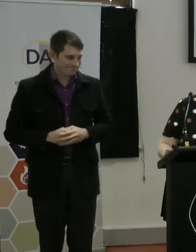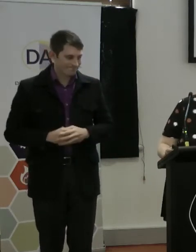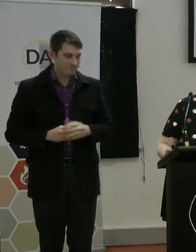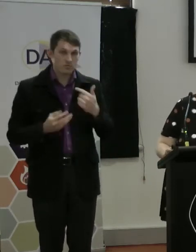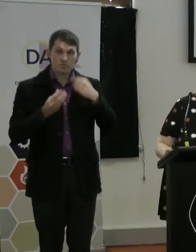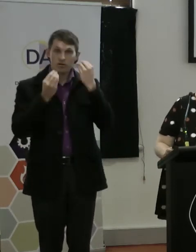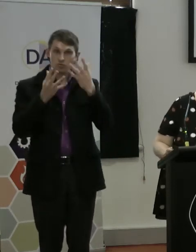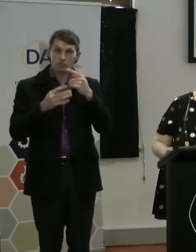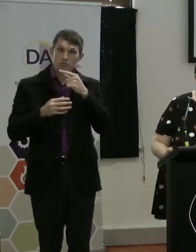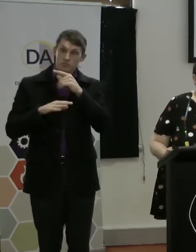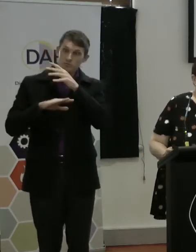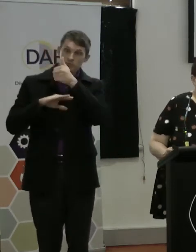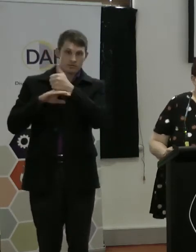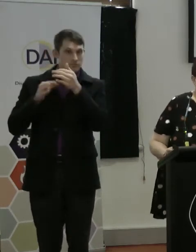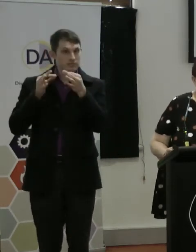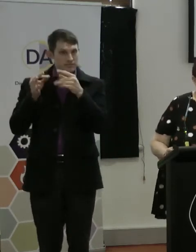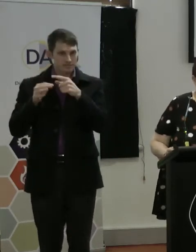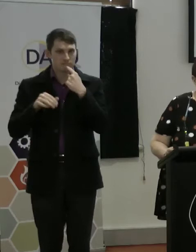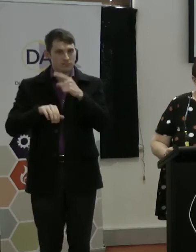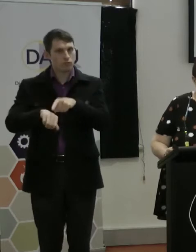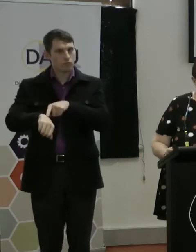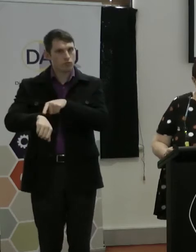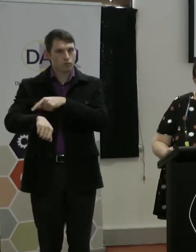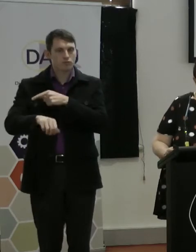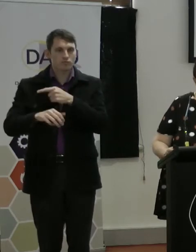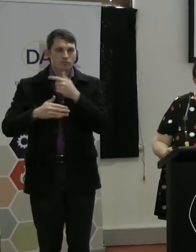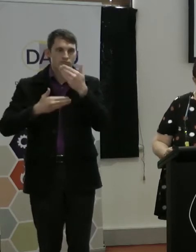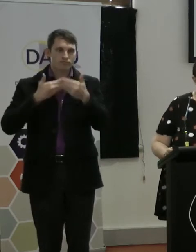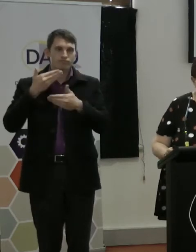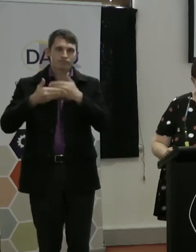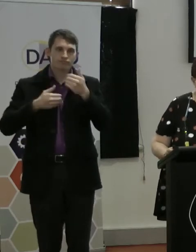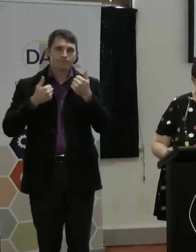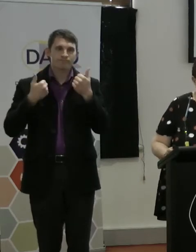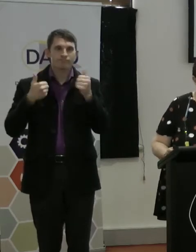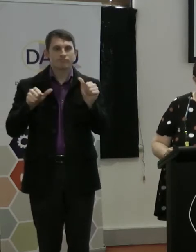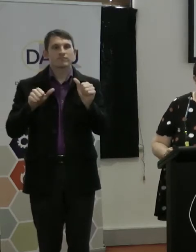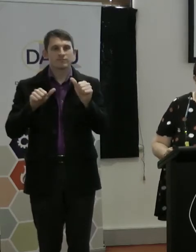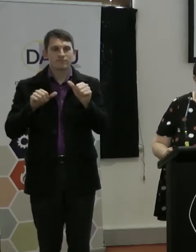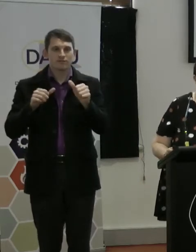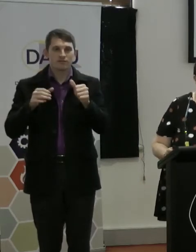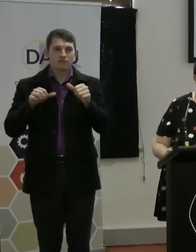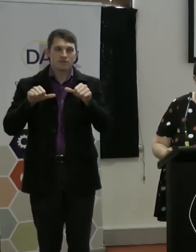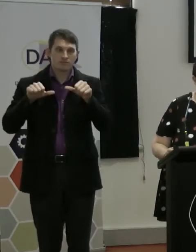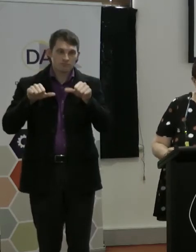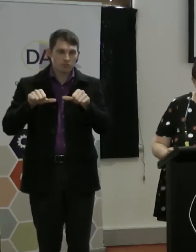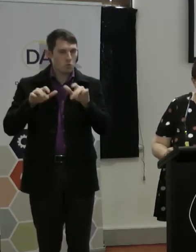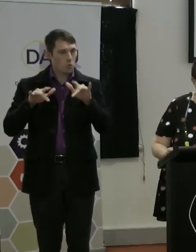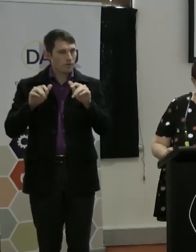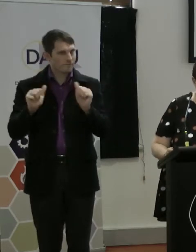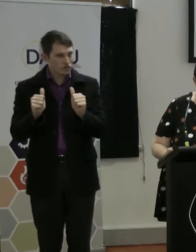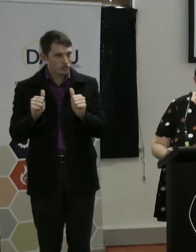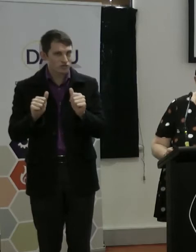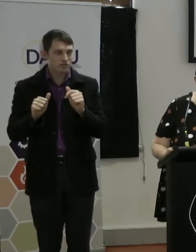quite a while to reach what I think is not yet its peak, and